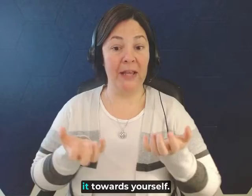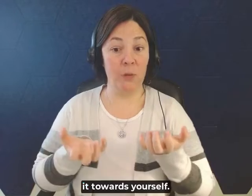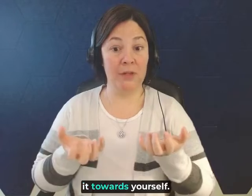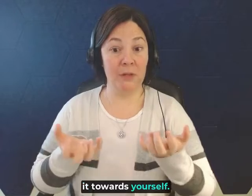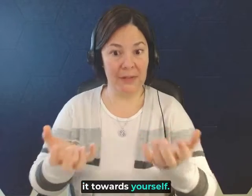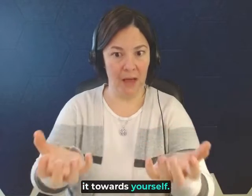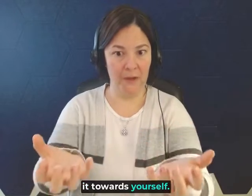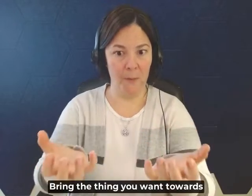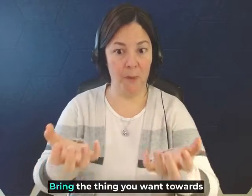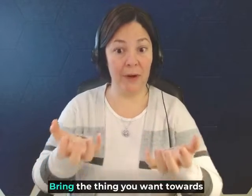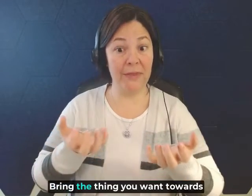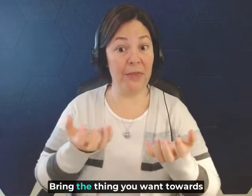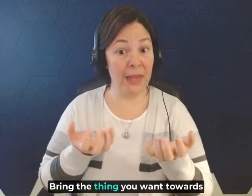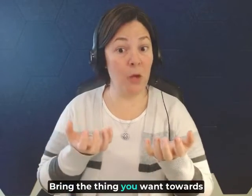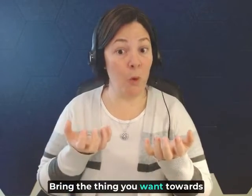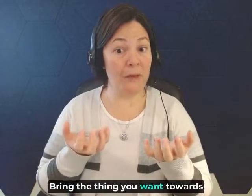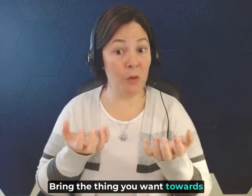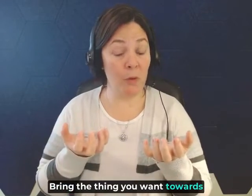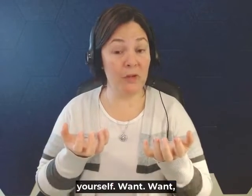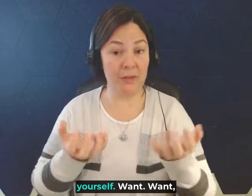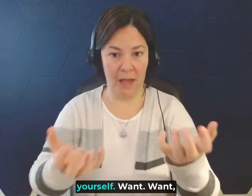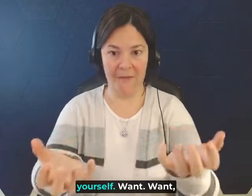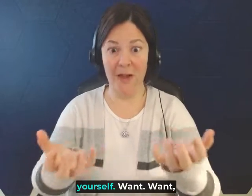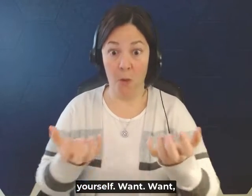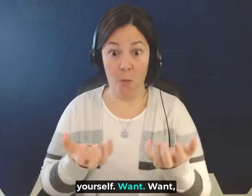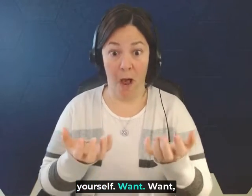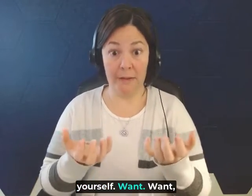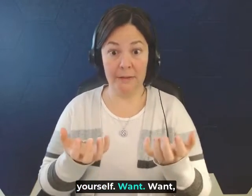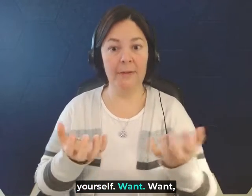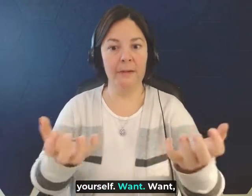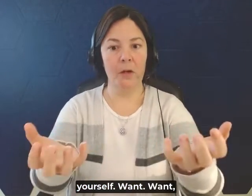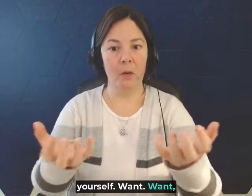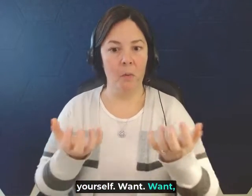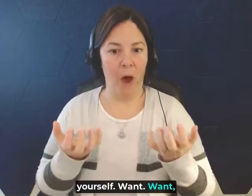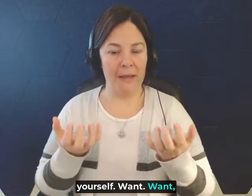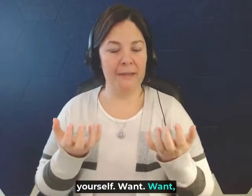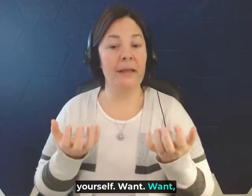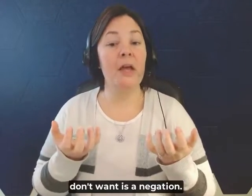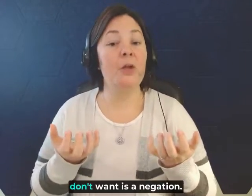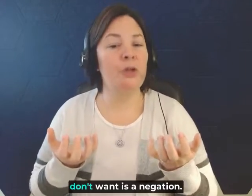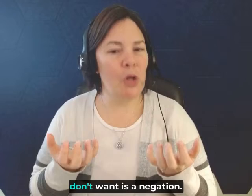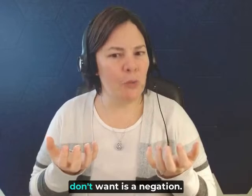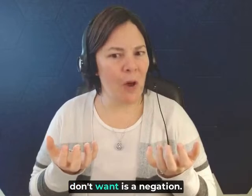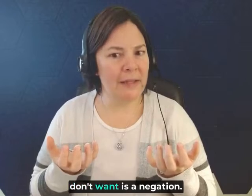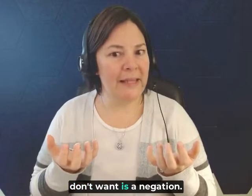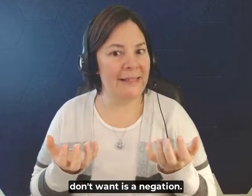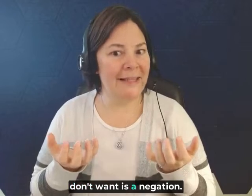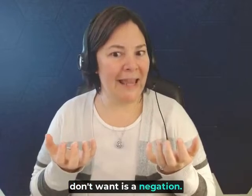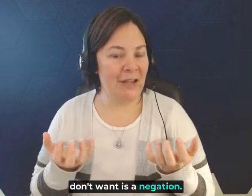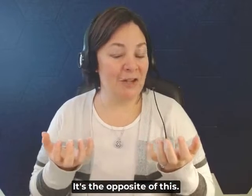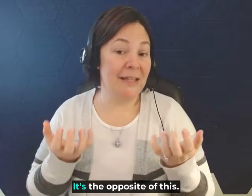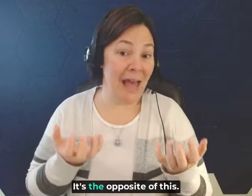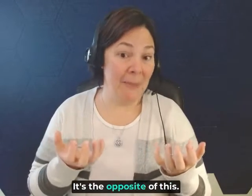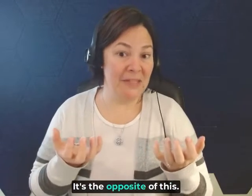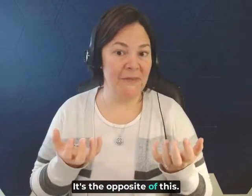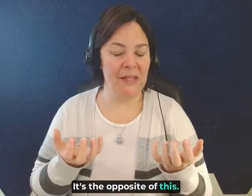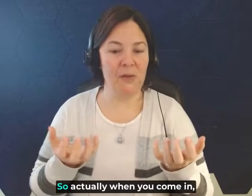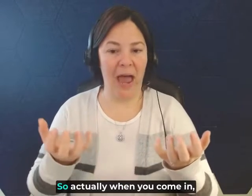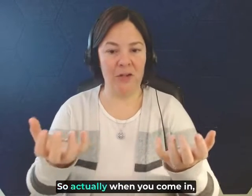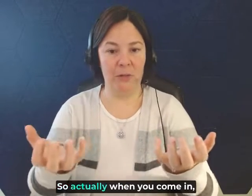towards yourself. Bring the thing you want towards yourself. Want. Want. Don't want is a negation. It's the opposite of this. So actually when you